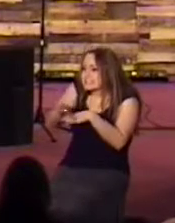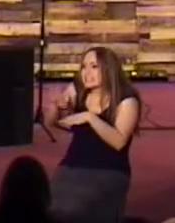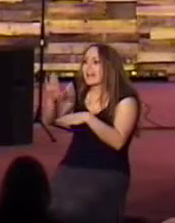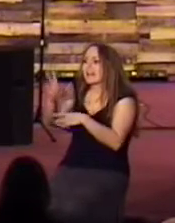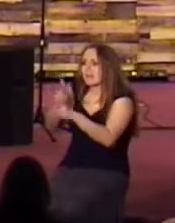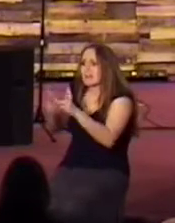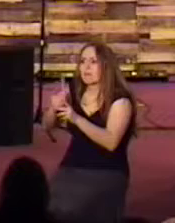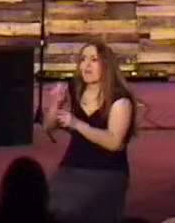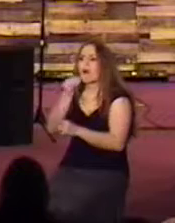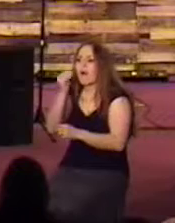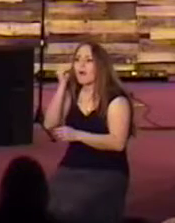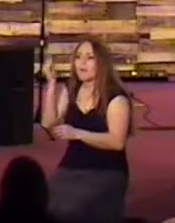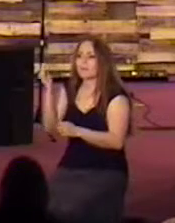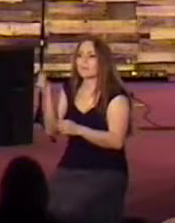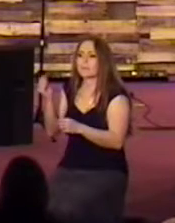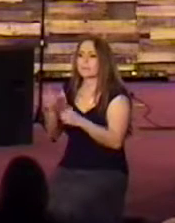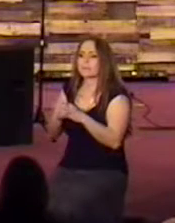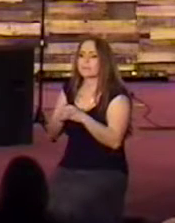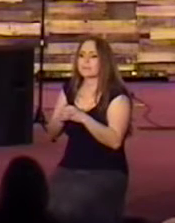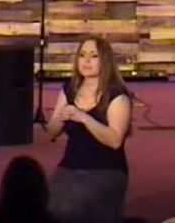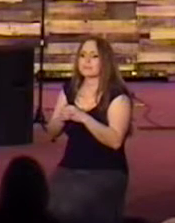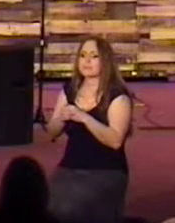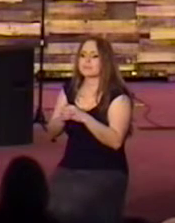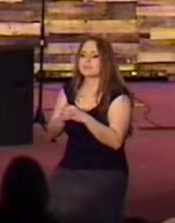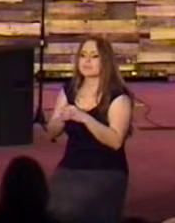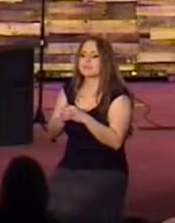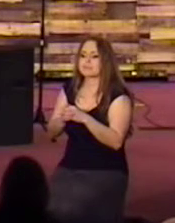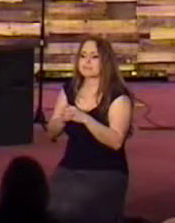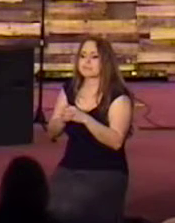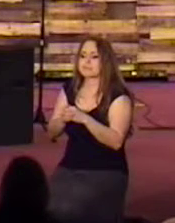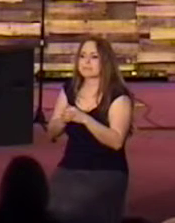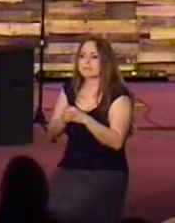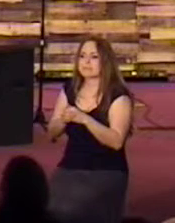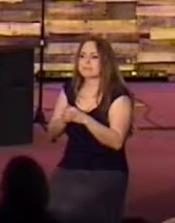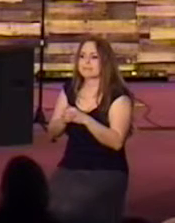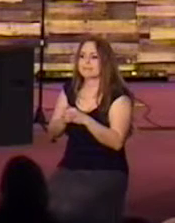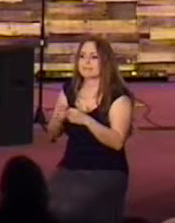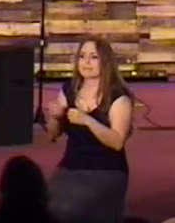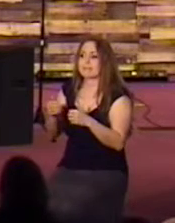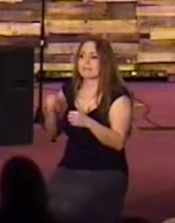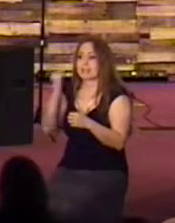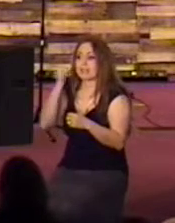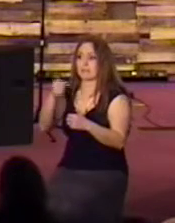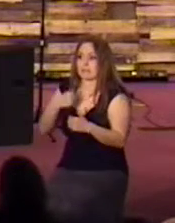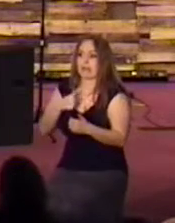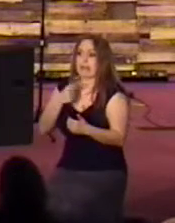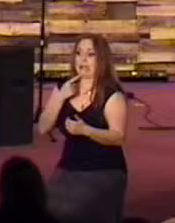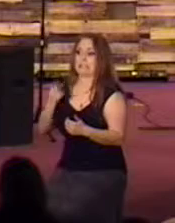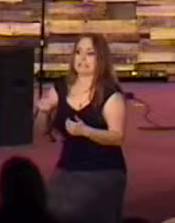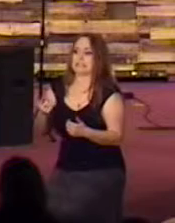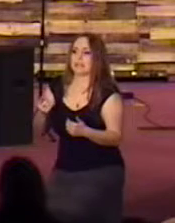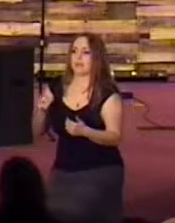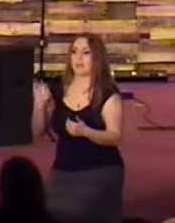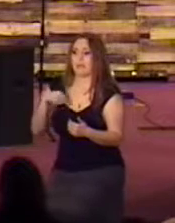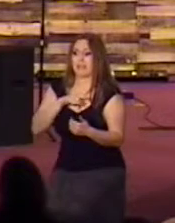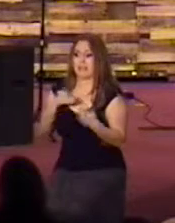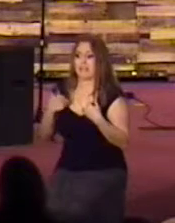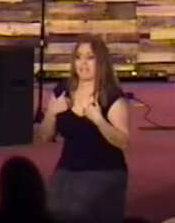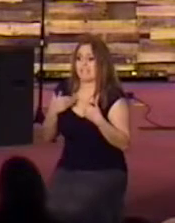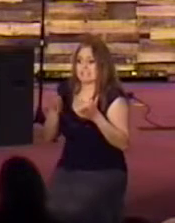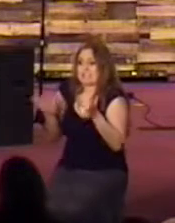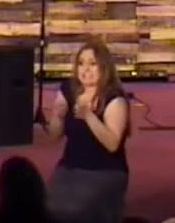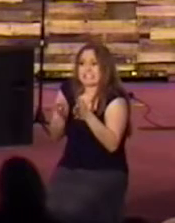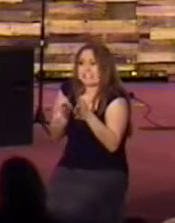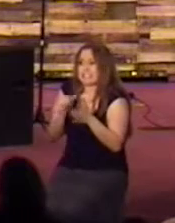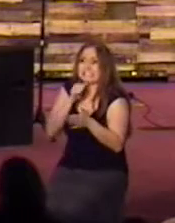In some ways, I think that might have been playing in their mind. I know it would have been if it was me. I'd be like, "Look, this is how little we have. We